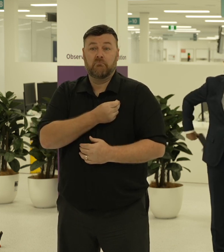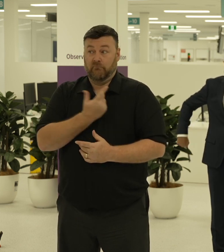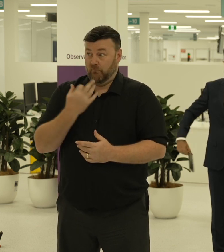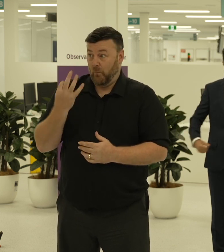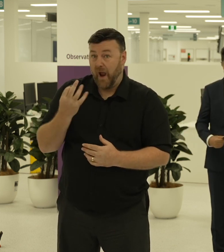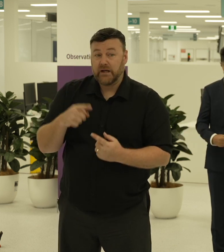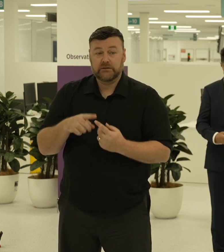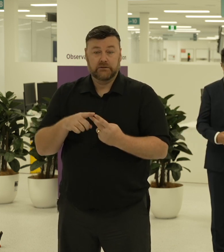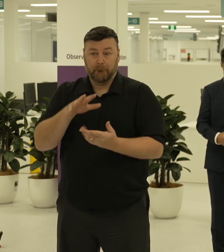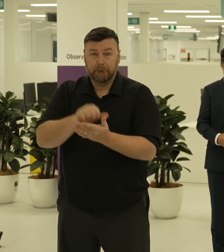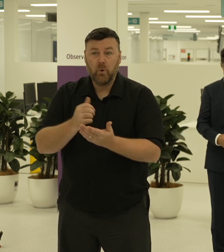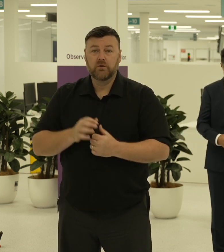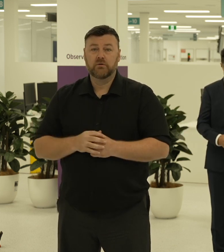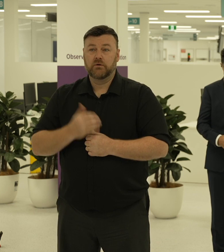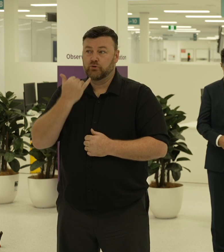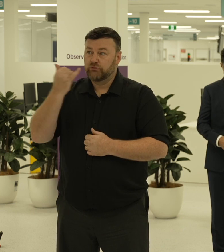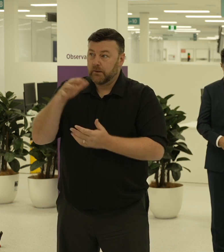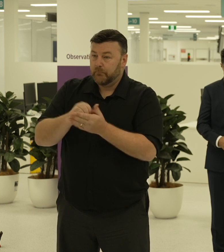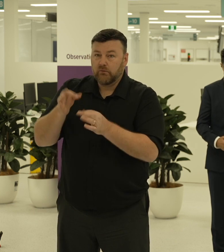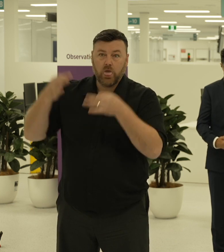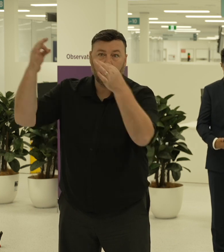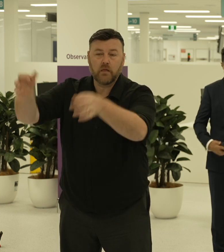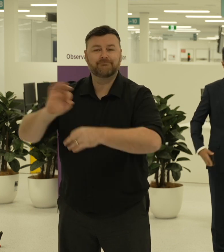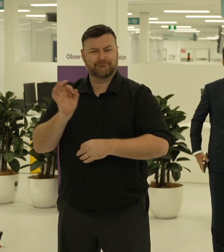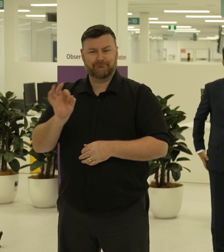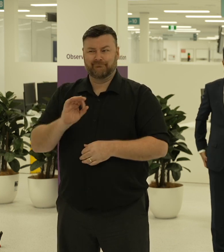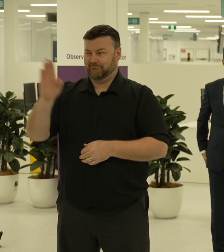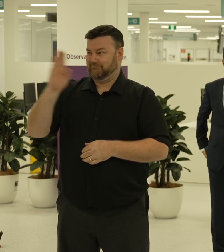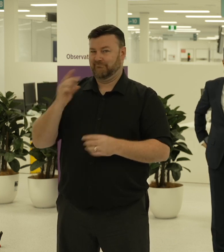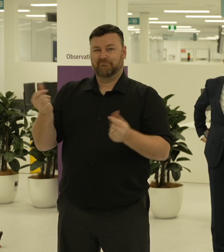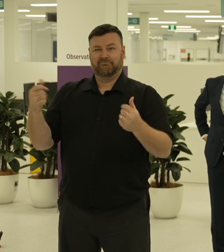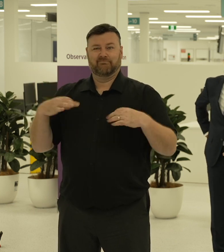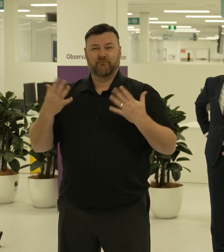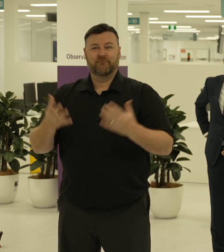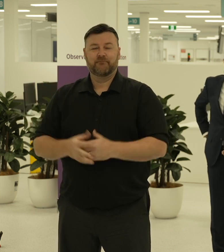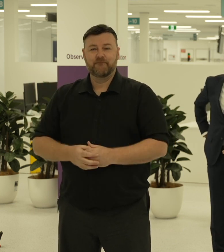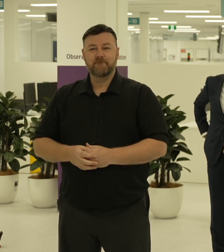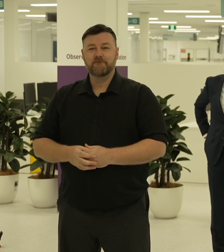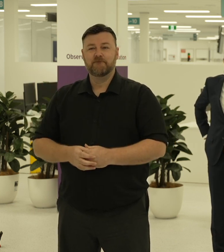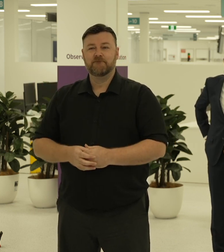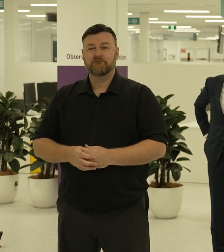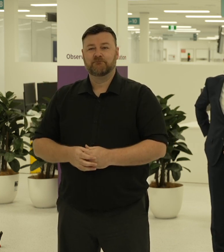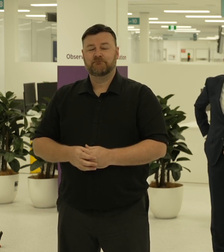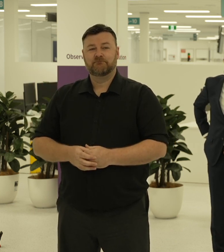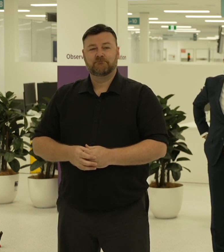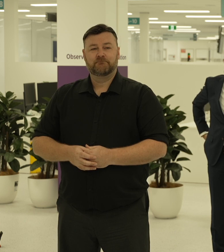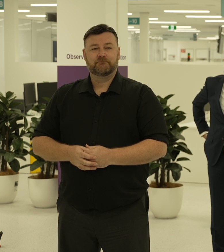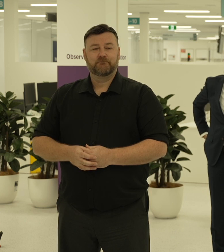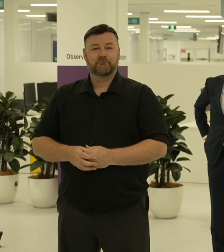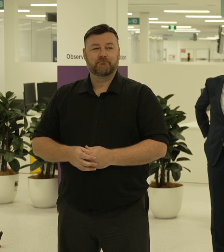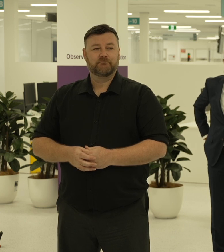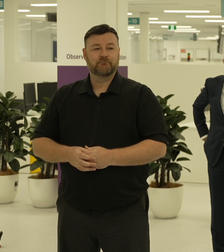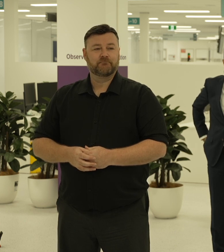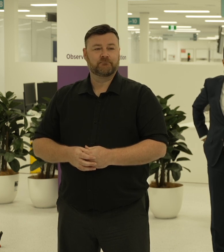wait 5 weeks, 6 weeks for a GP appointment when you can come right to one of our 40 hubs, come in, come out, done, easy.